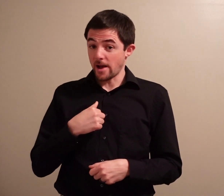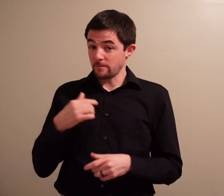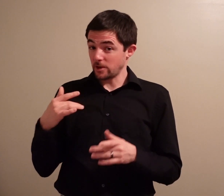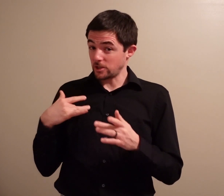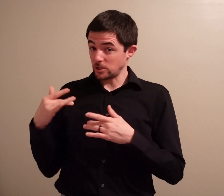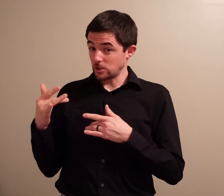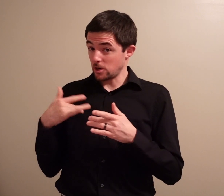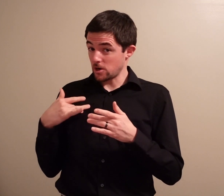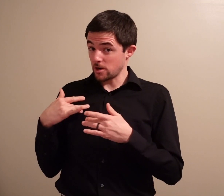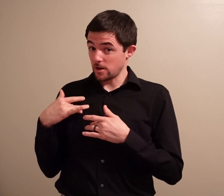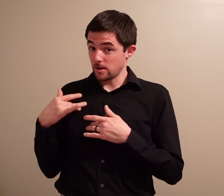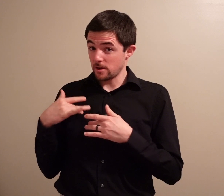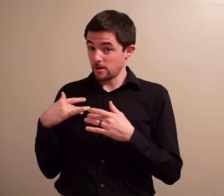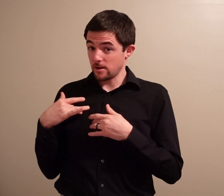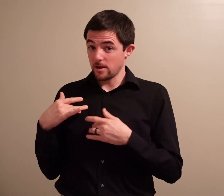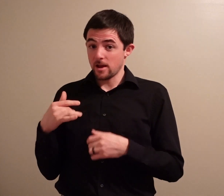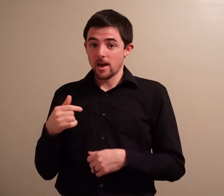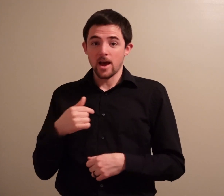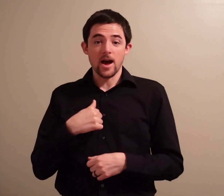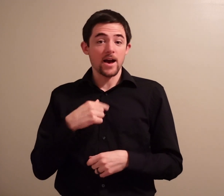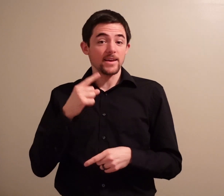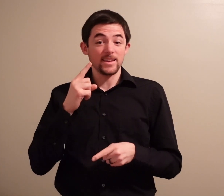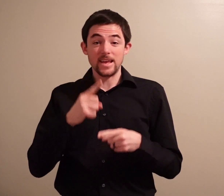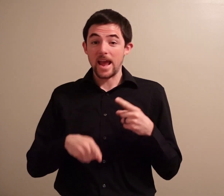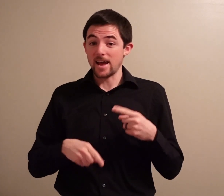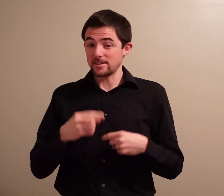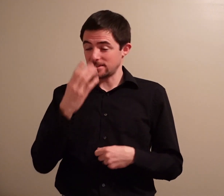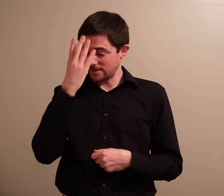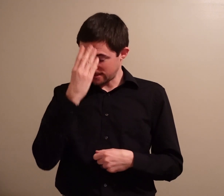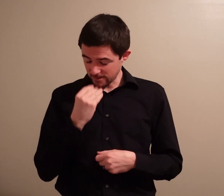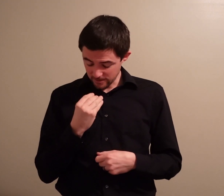I'm concerned I can't sleep.